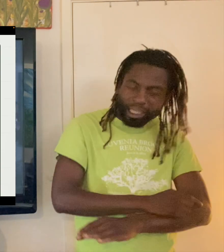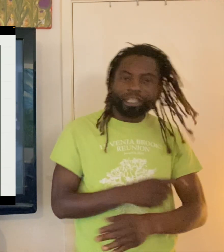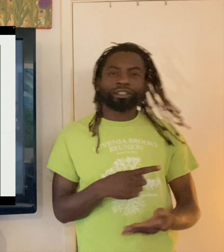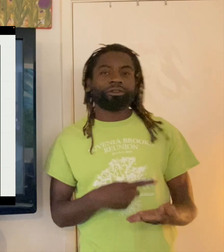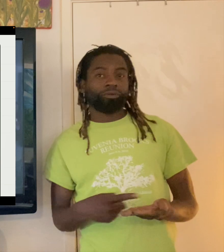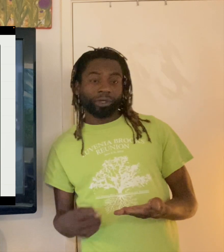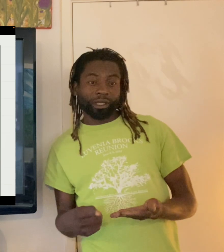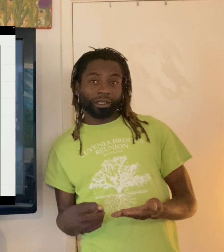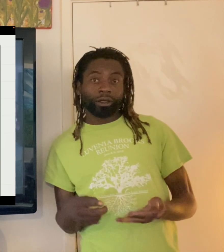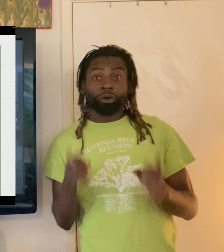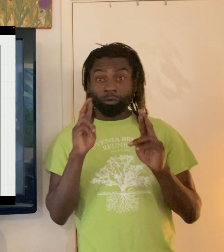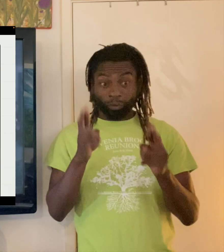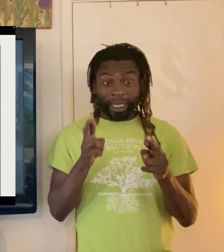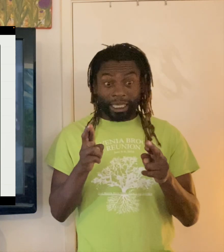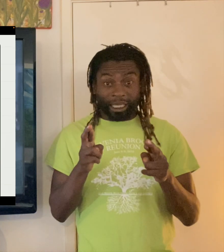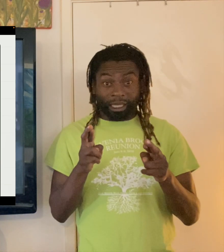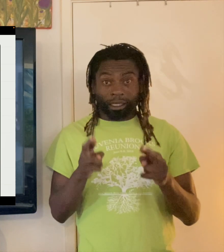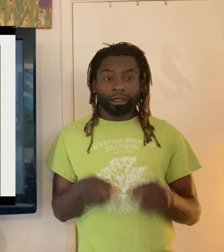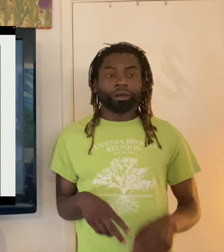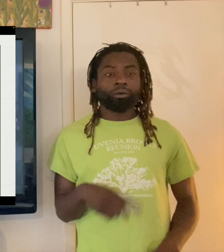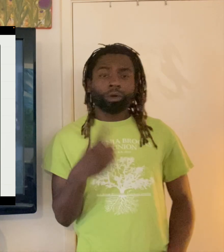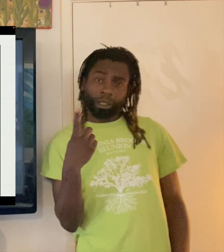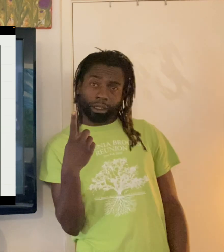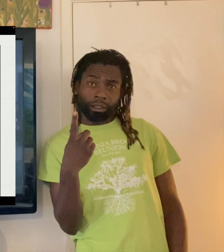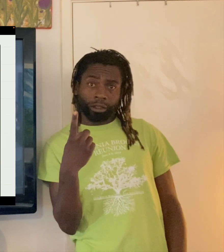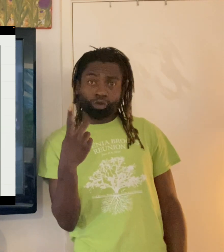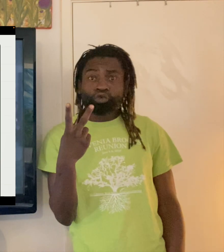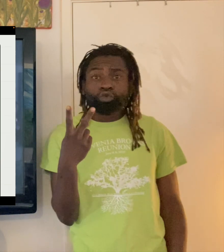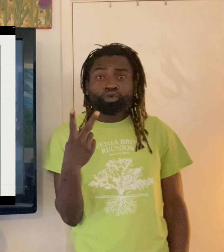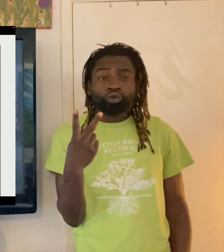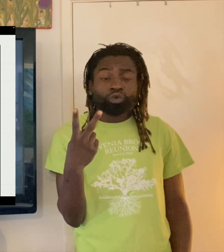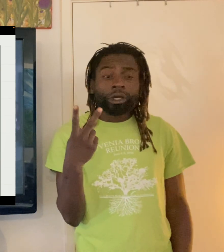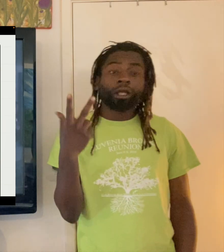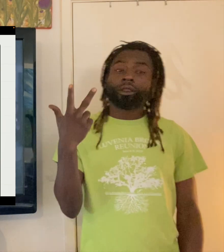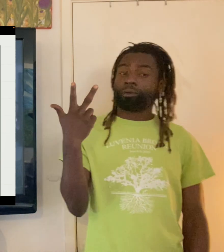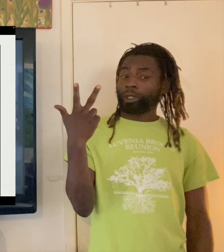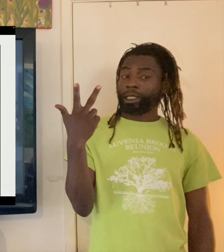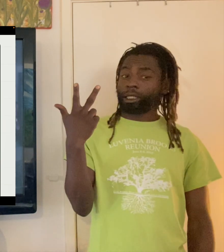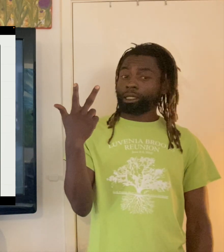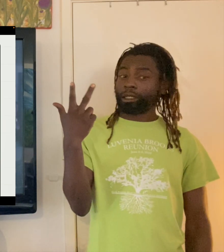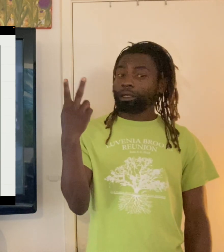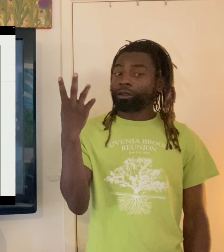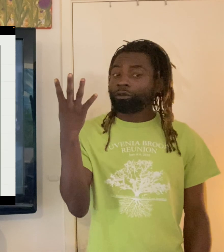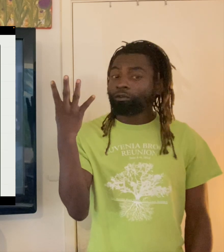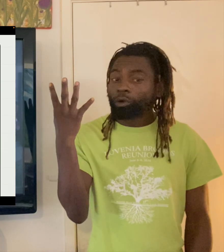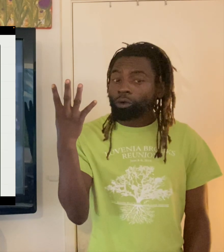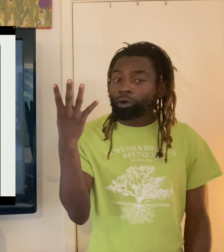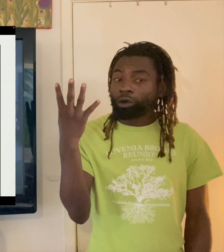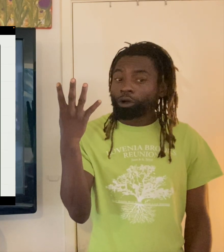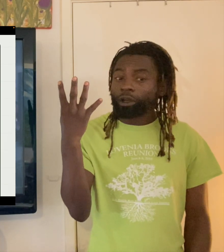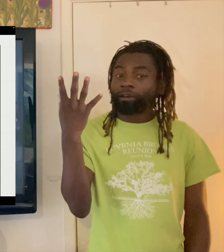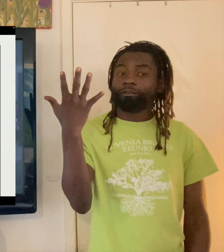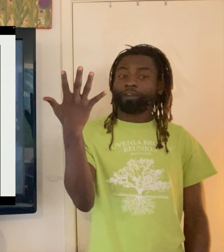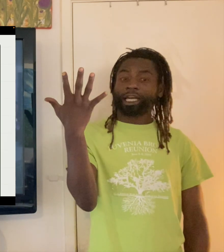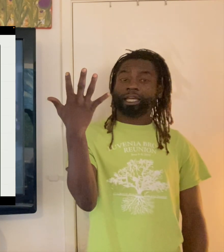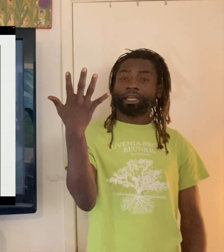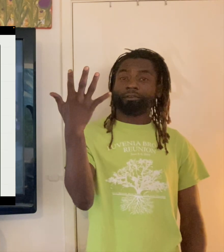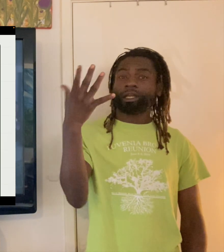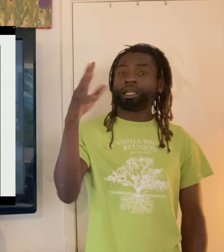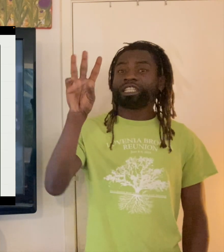a week together. Ready? Go! 1, 2, 3,